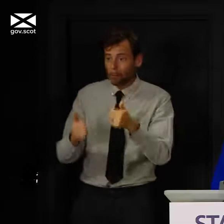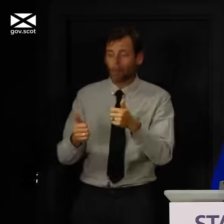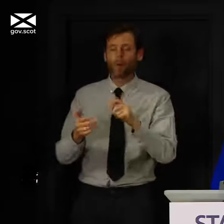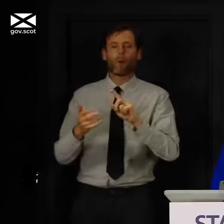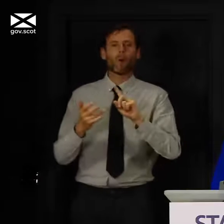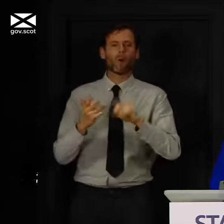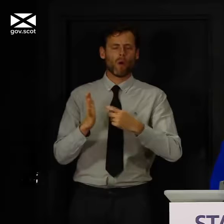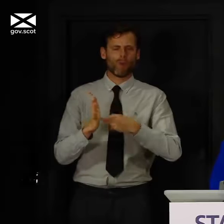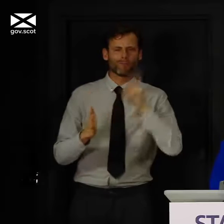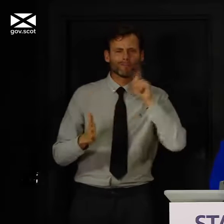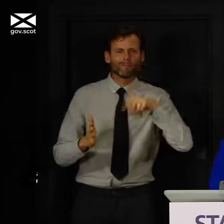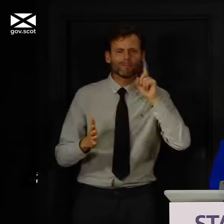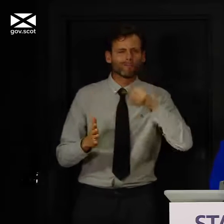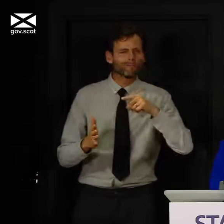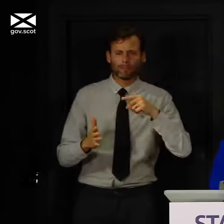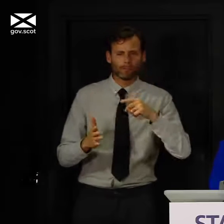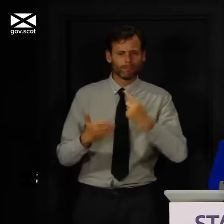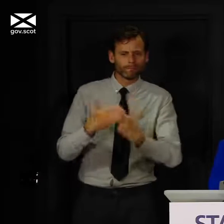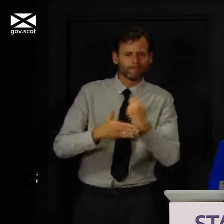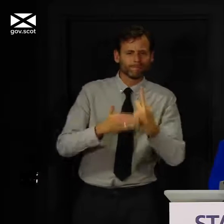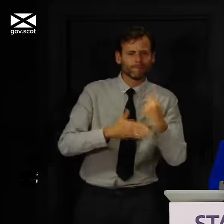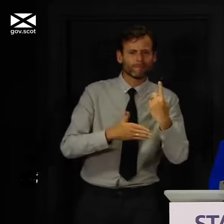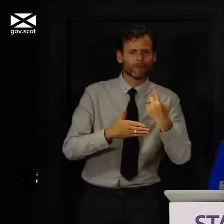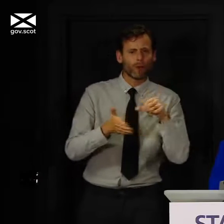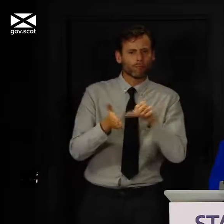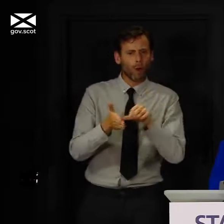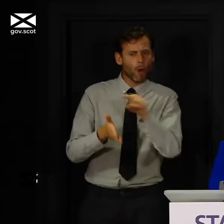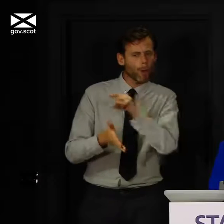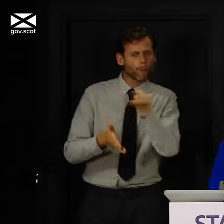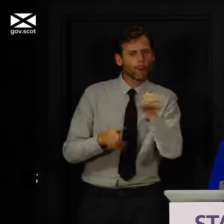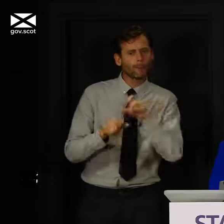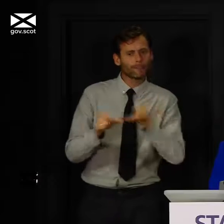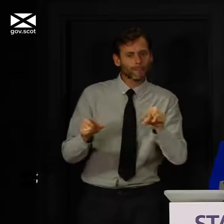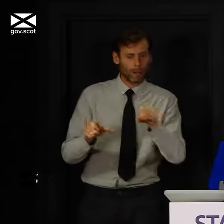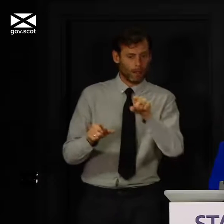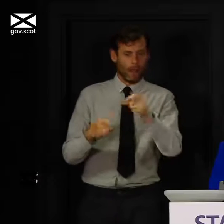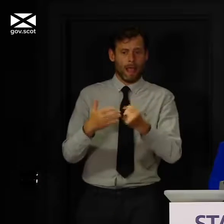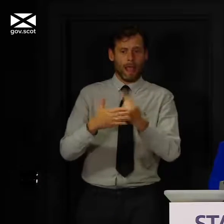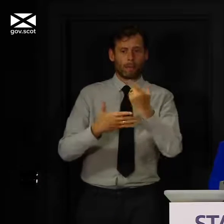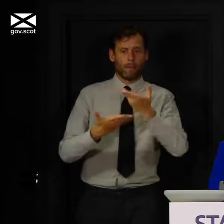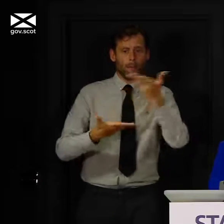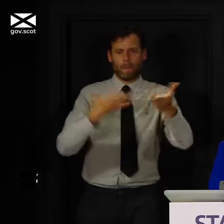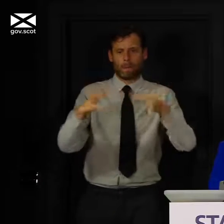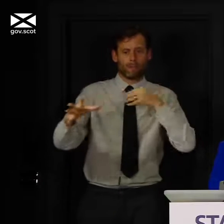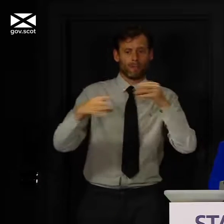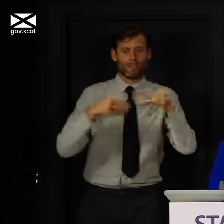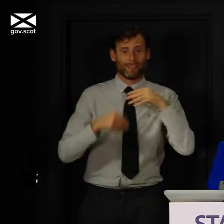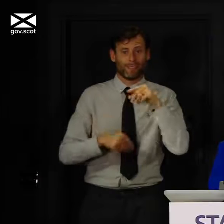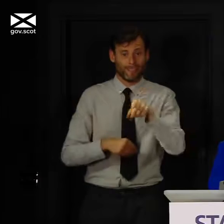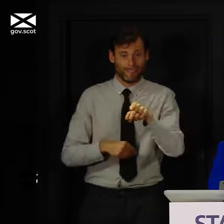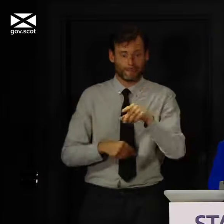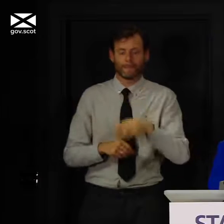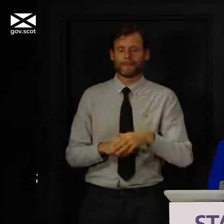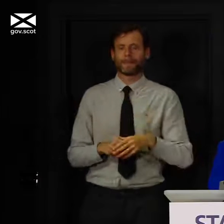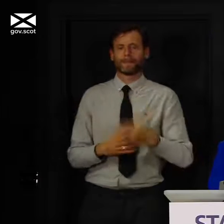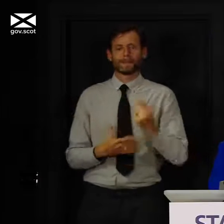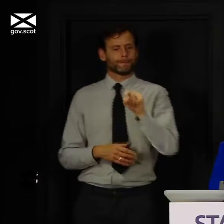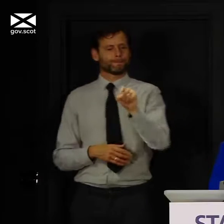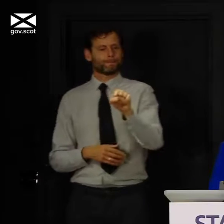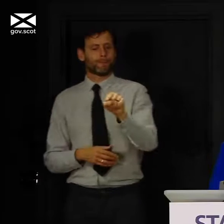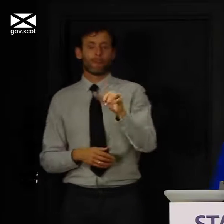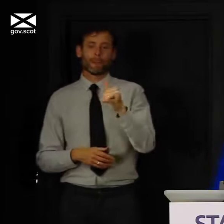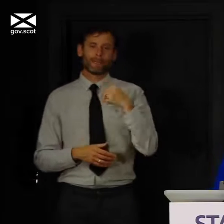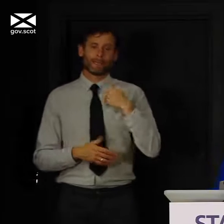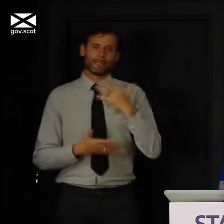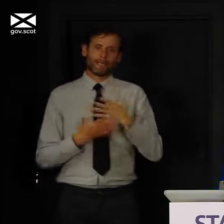doing across the country in terms of controlling the spread of the virus and making sure that we're